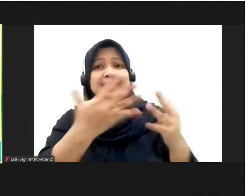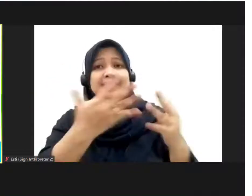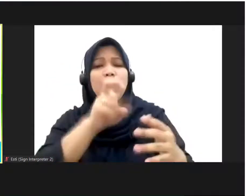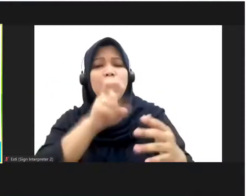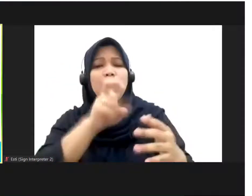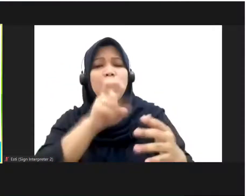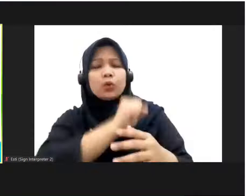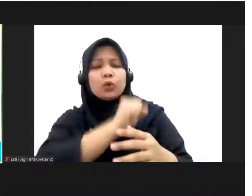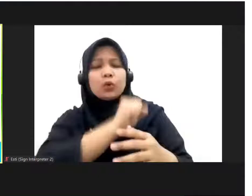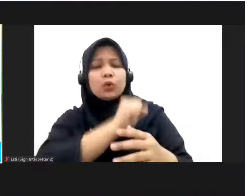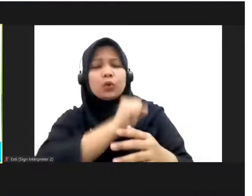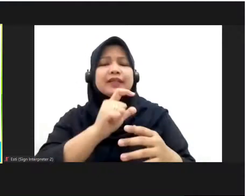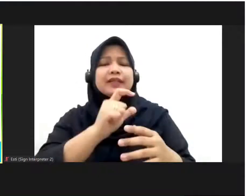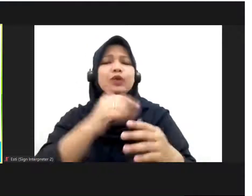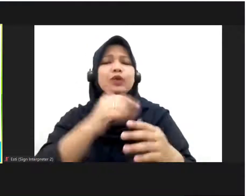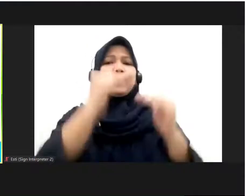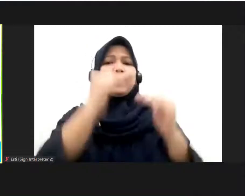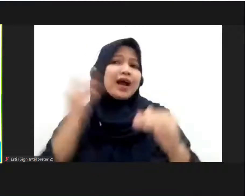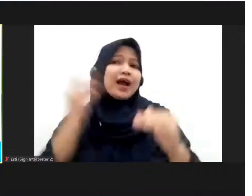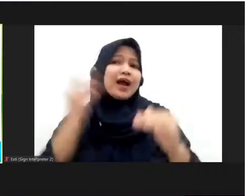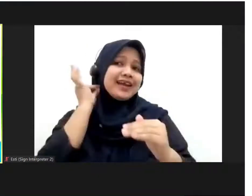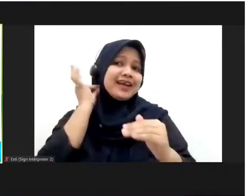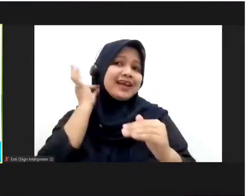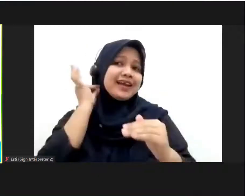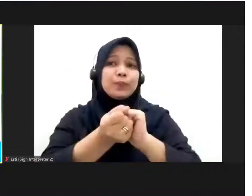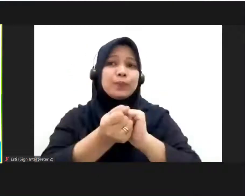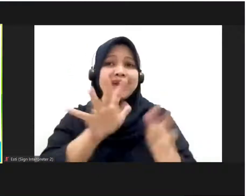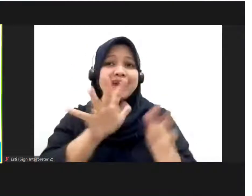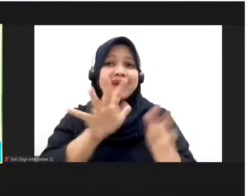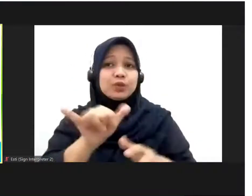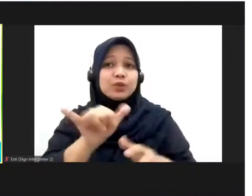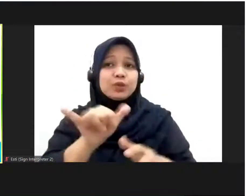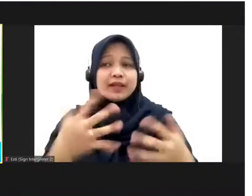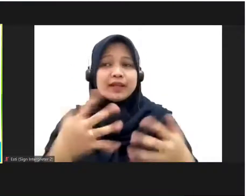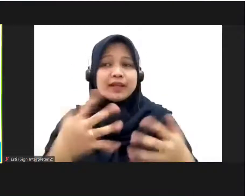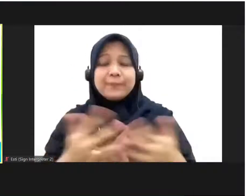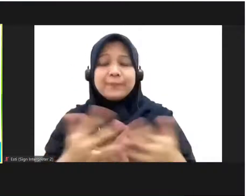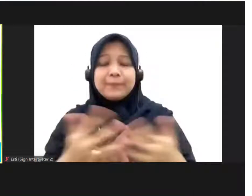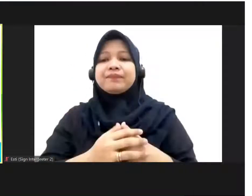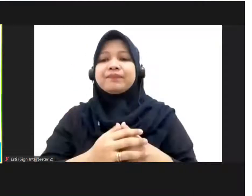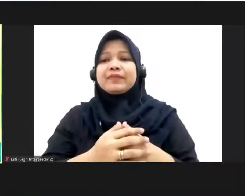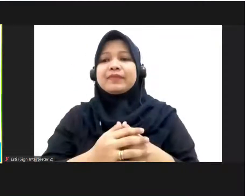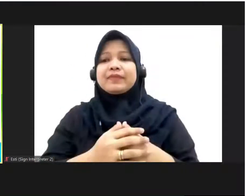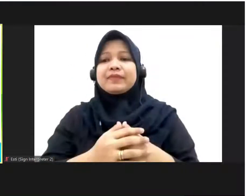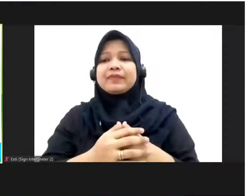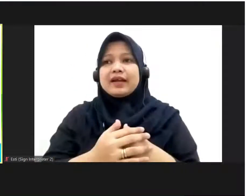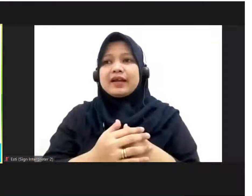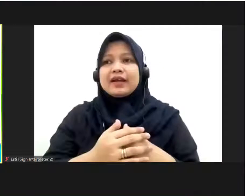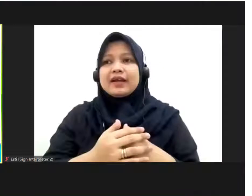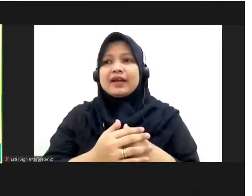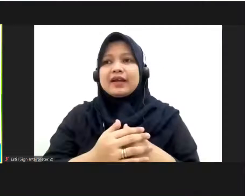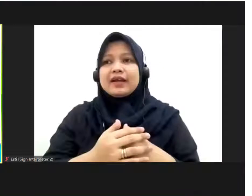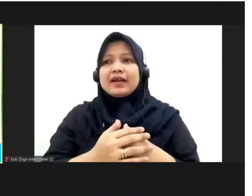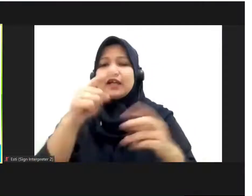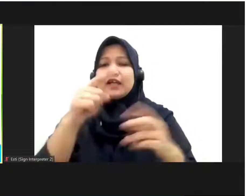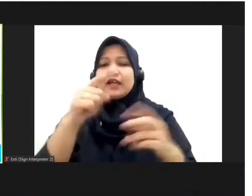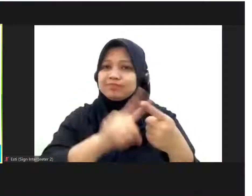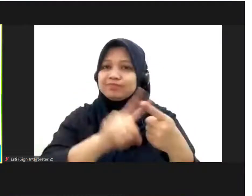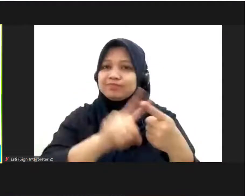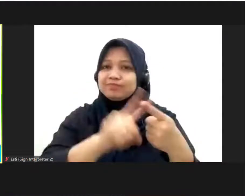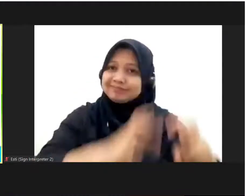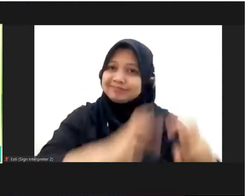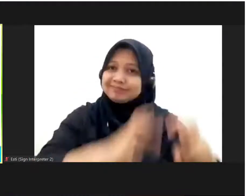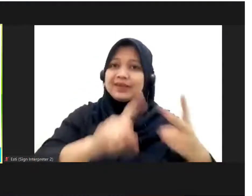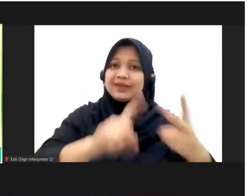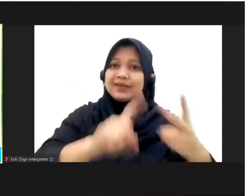the community should have a real role in every step of the way: assessment, planning, monitoring,